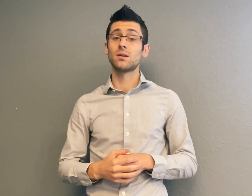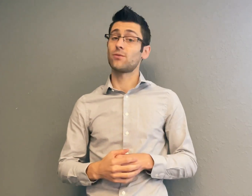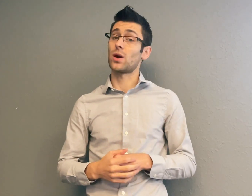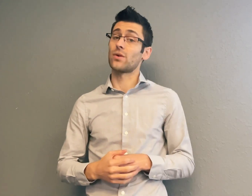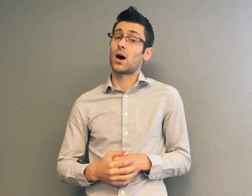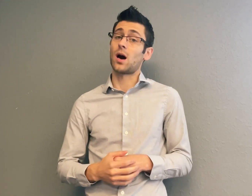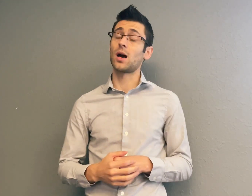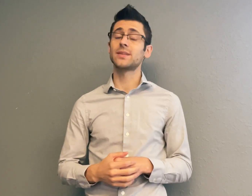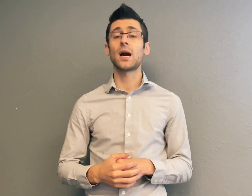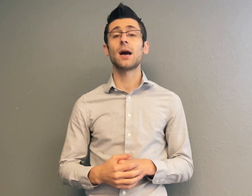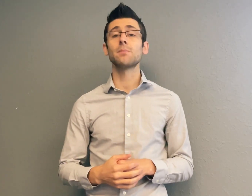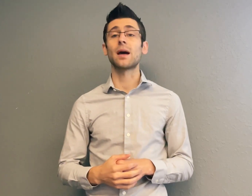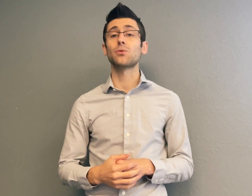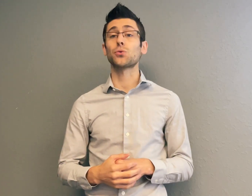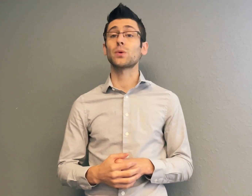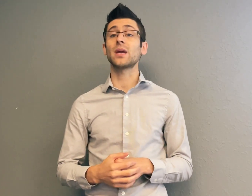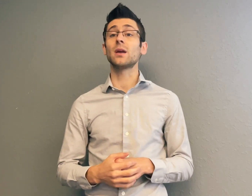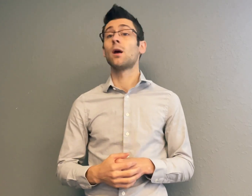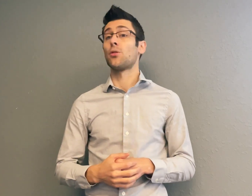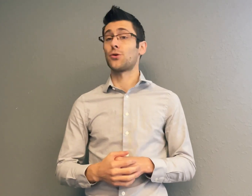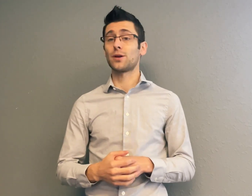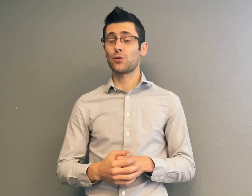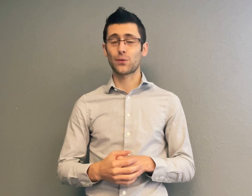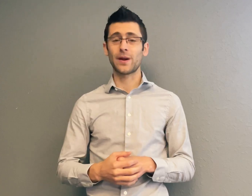you have an odd time like 3:33,